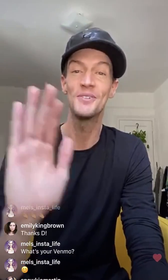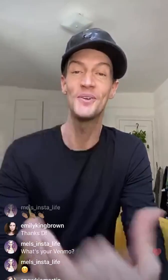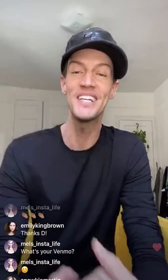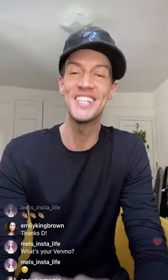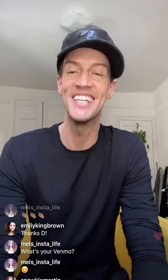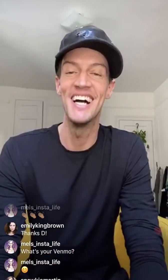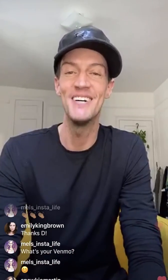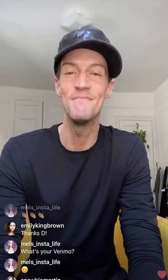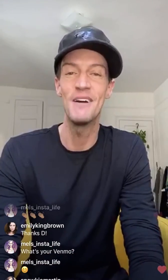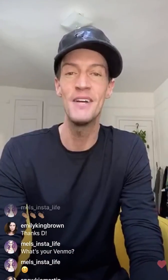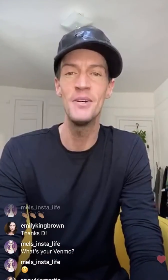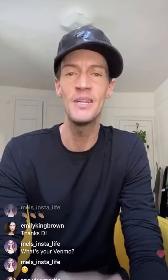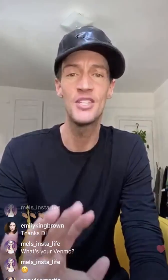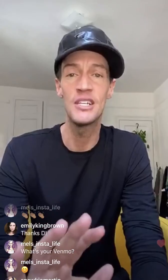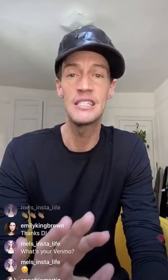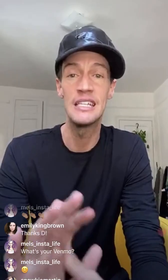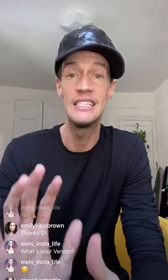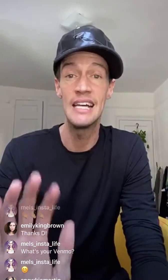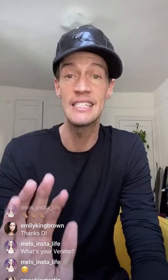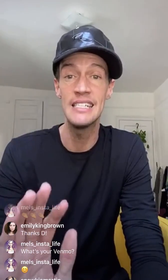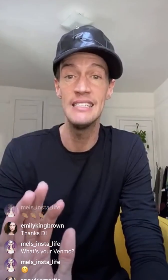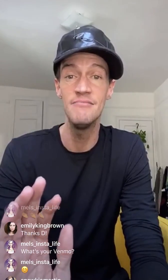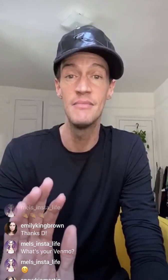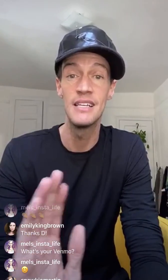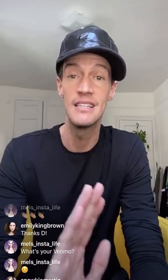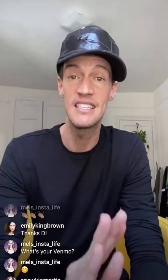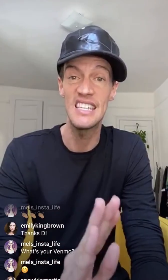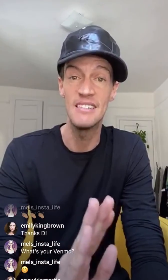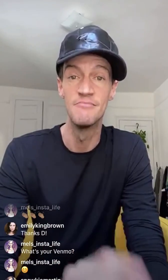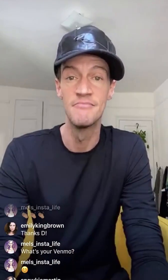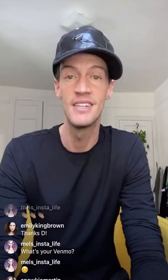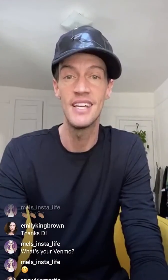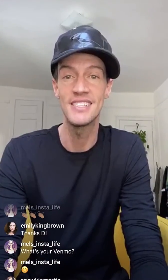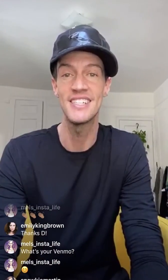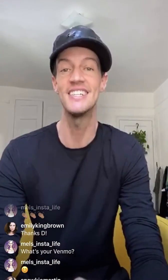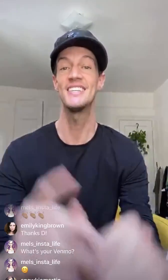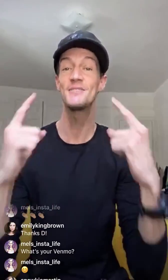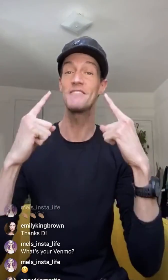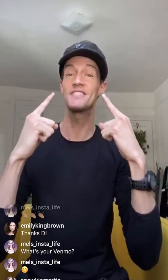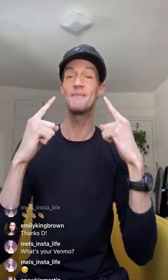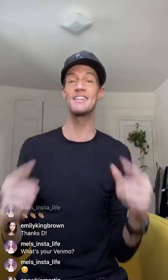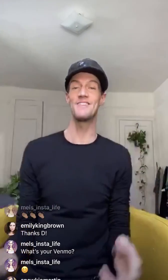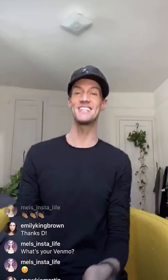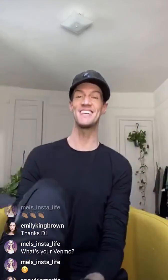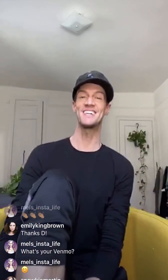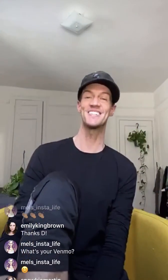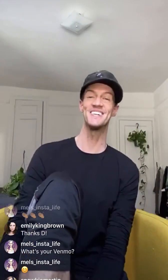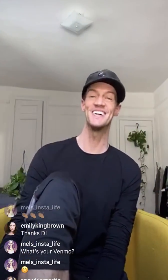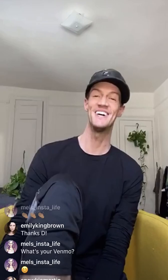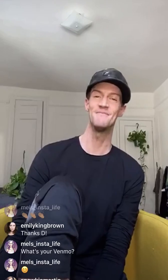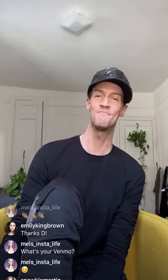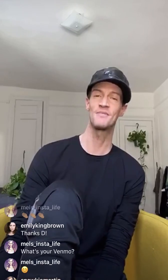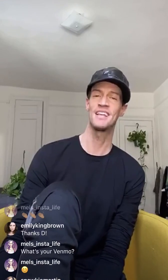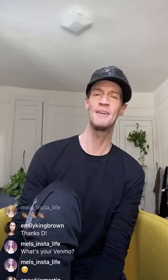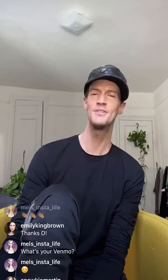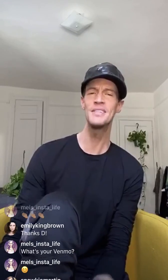some ASL. Everything's on YouTube. The last 3 sessions, and this one will be uploaded in about an hour or so.